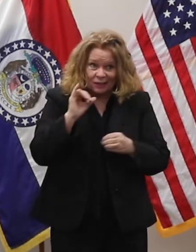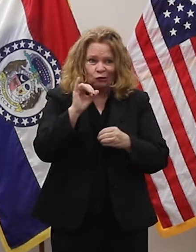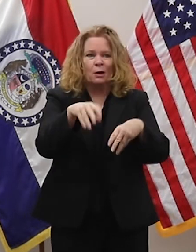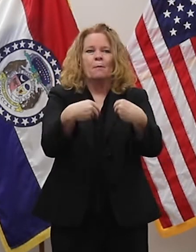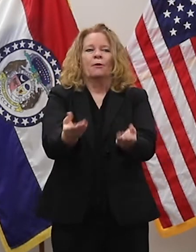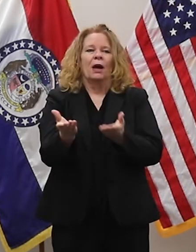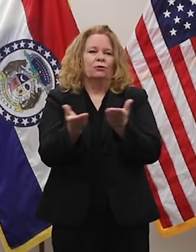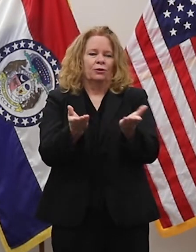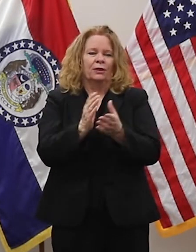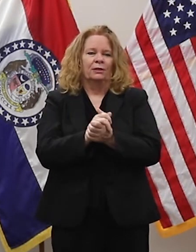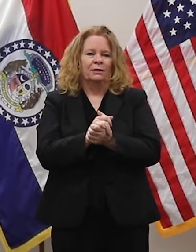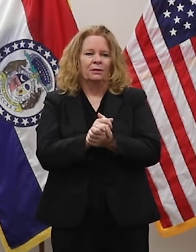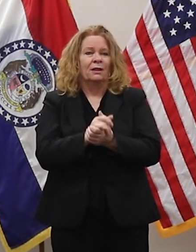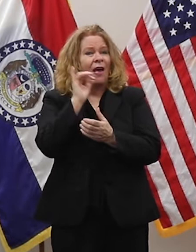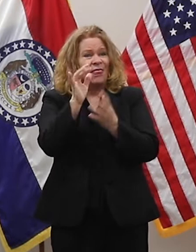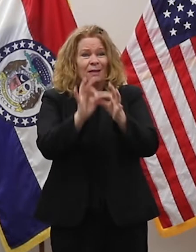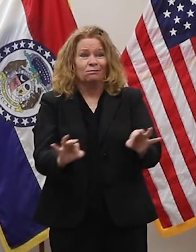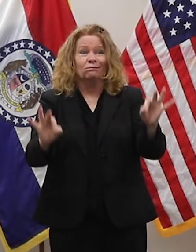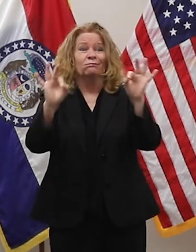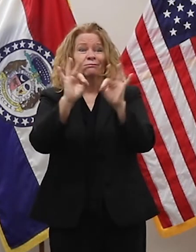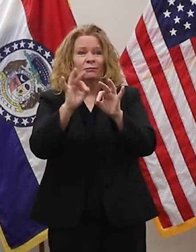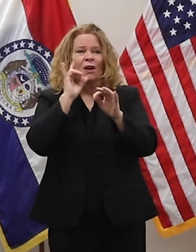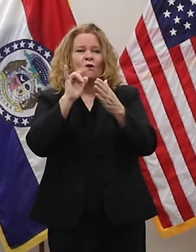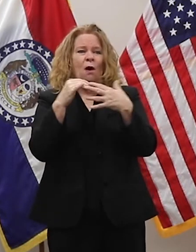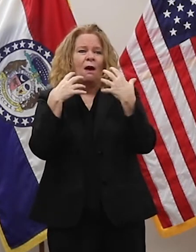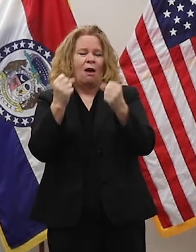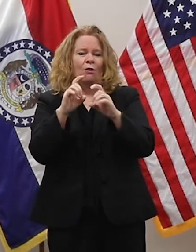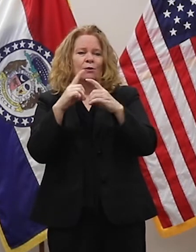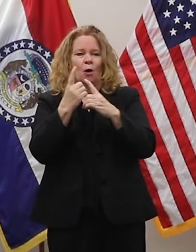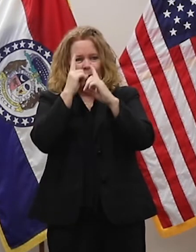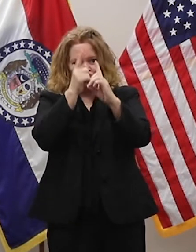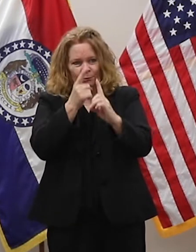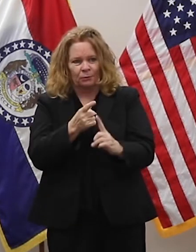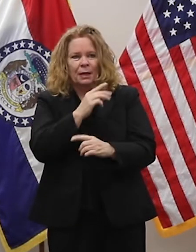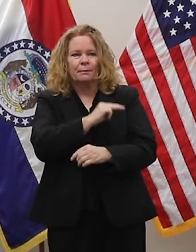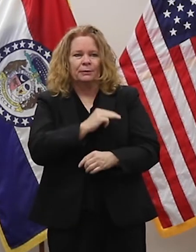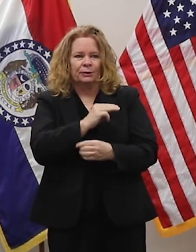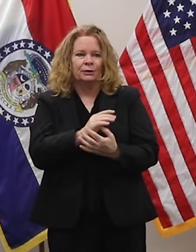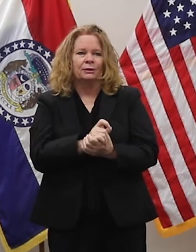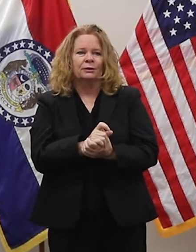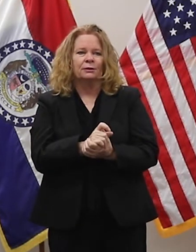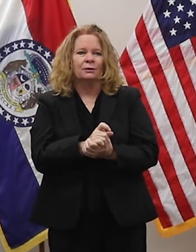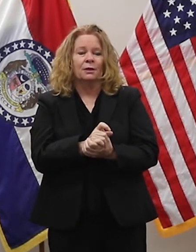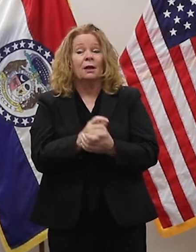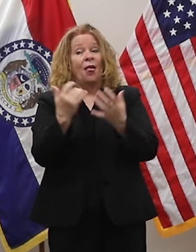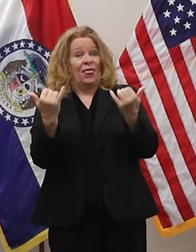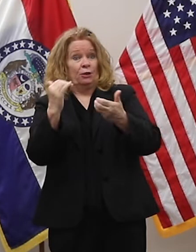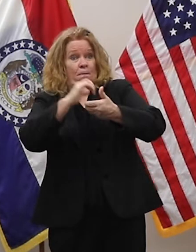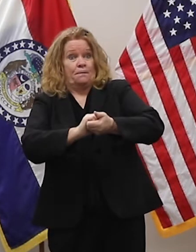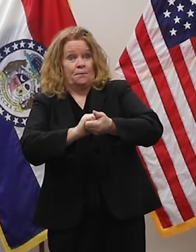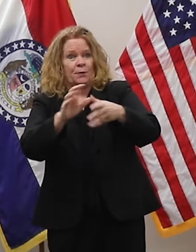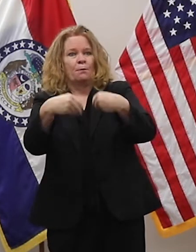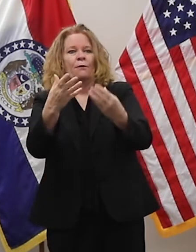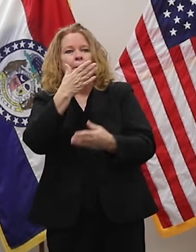and sexual health services are a critical piece of the health department's mission. And this new partnership will help us provide better care for more